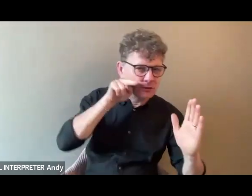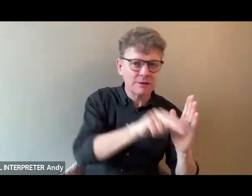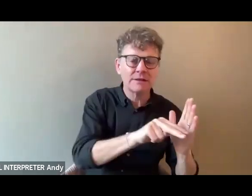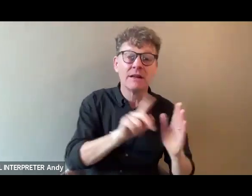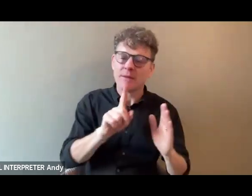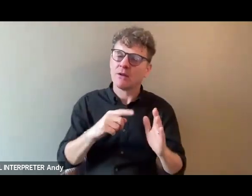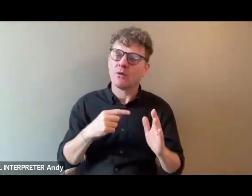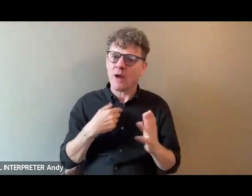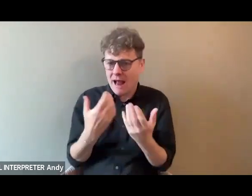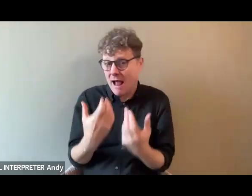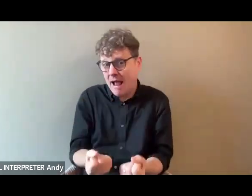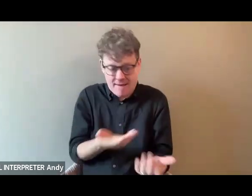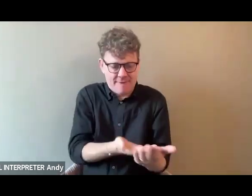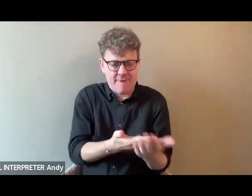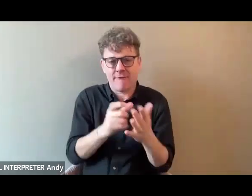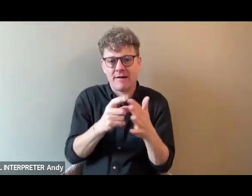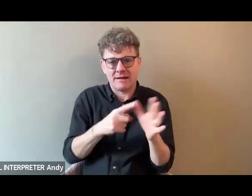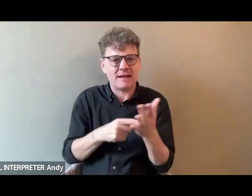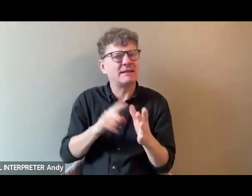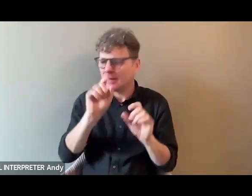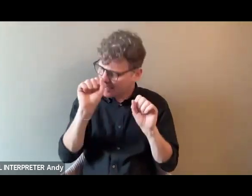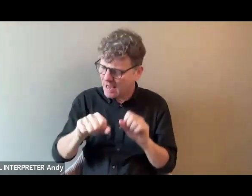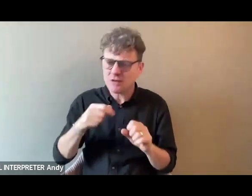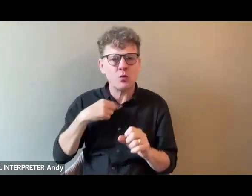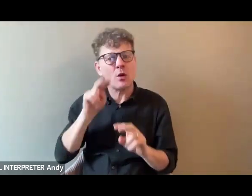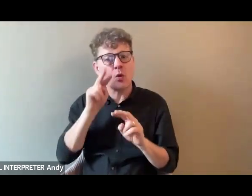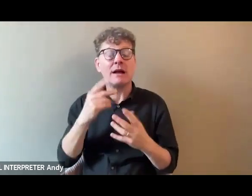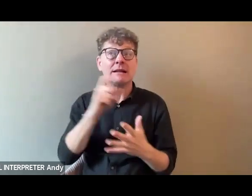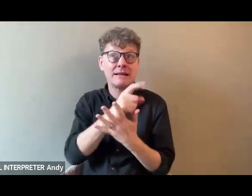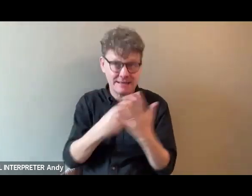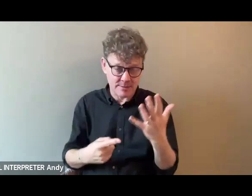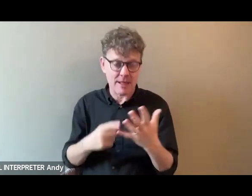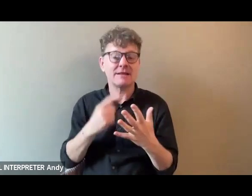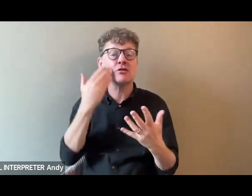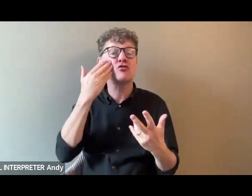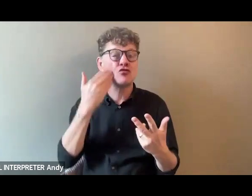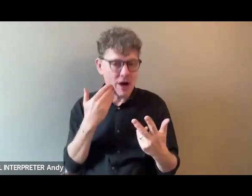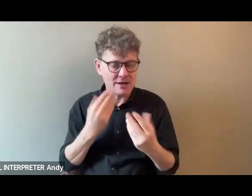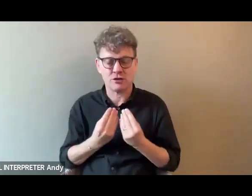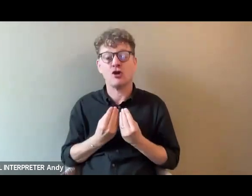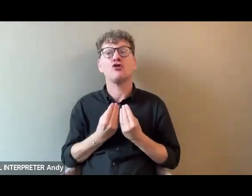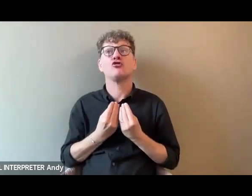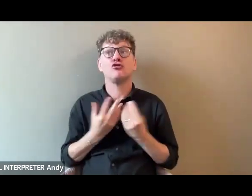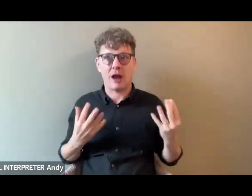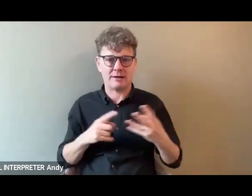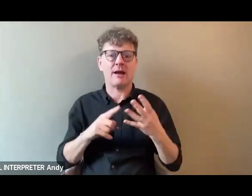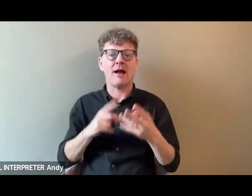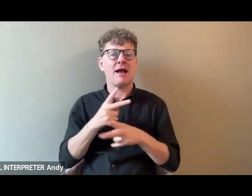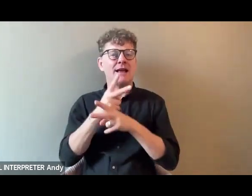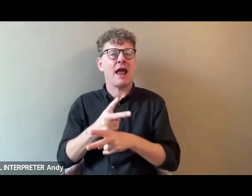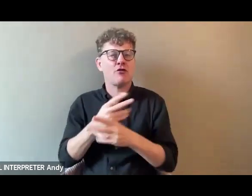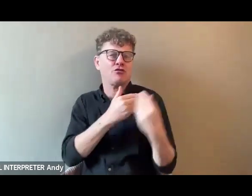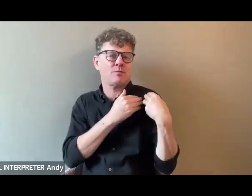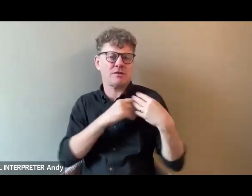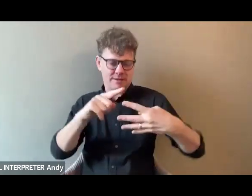we have the data. But yes, we have looked at disability, race, gender, and caring responsibilities, and